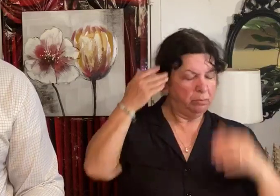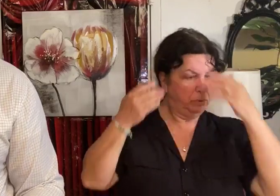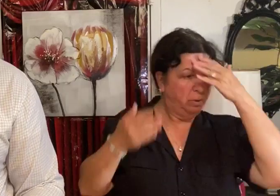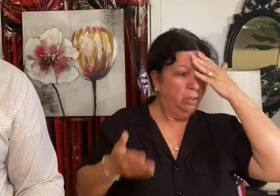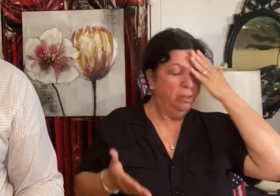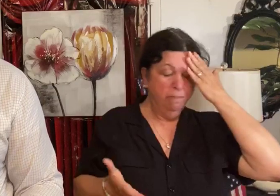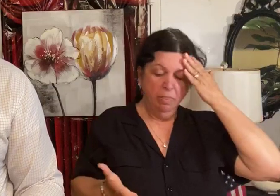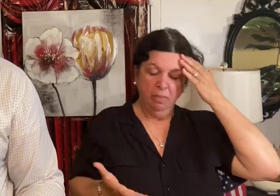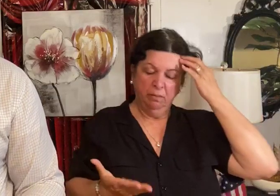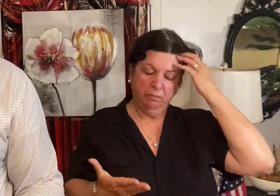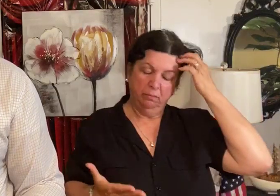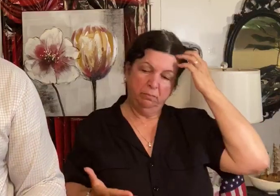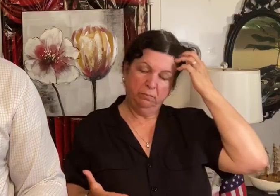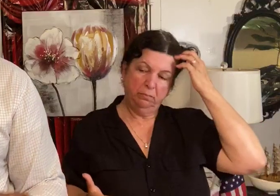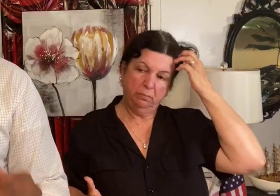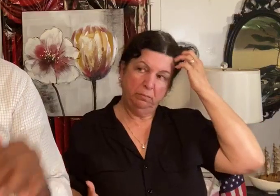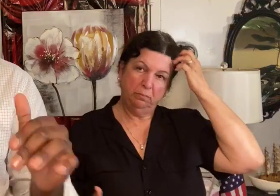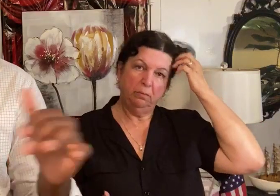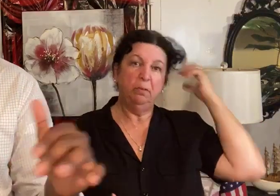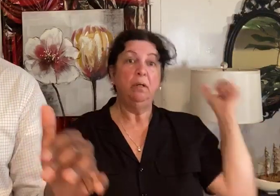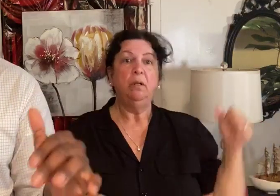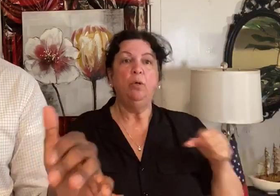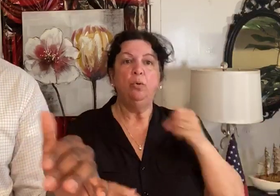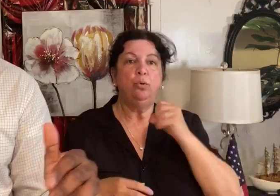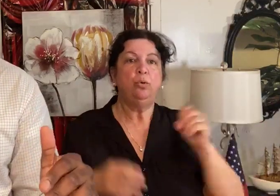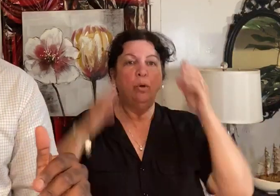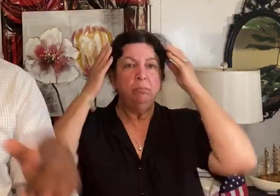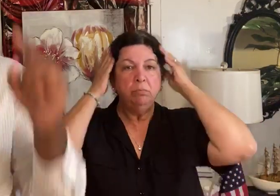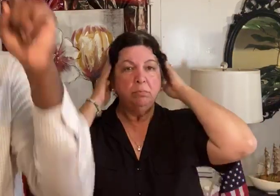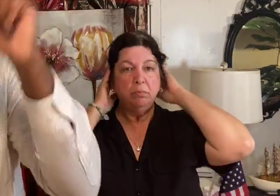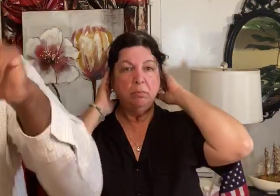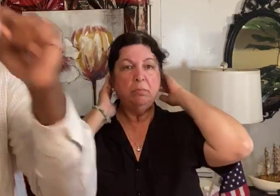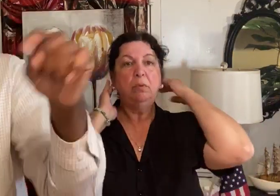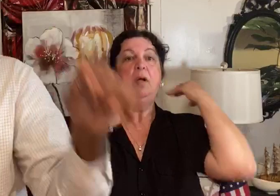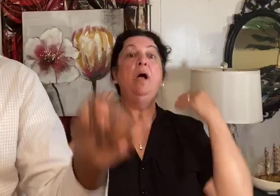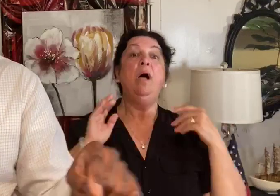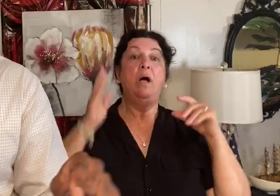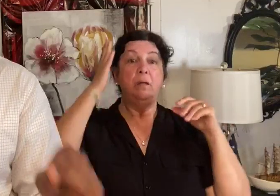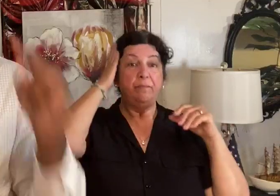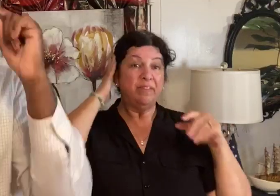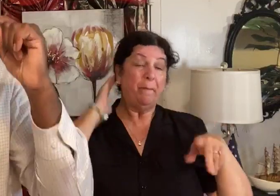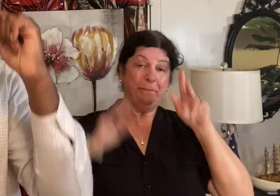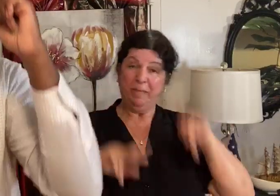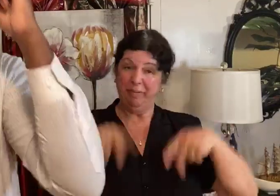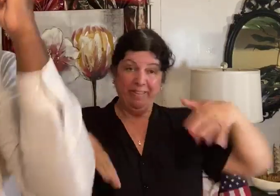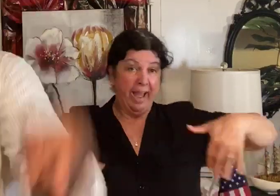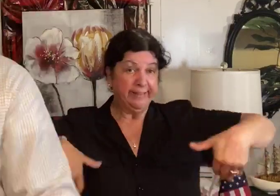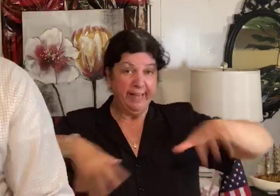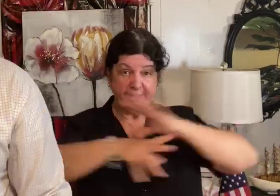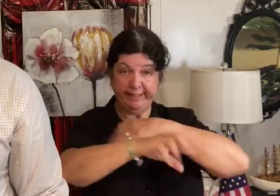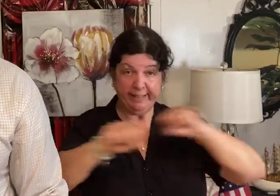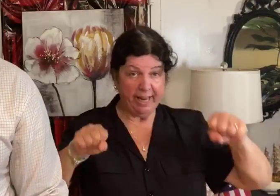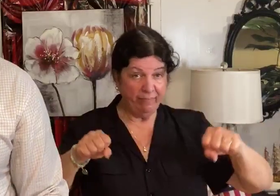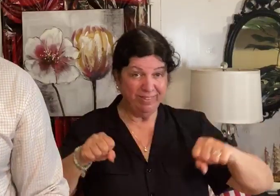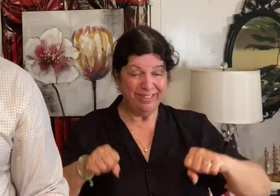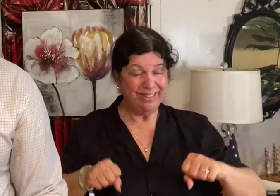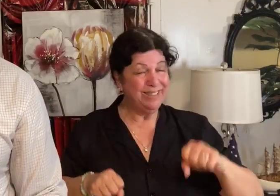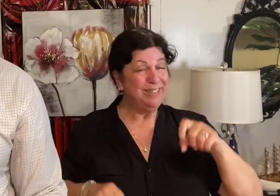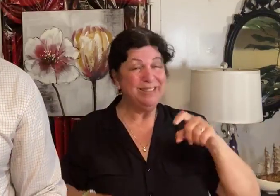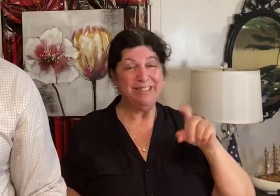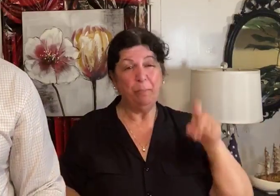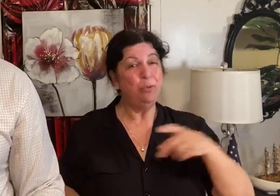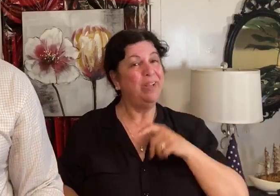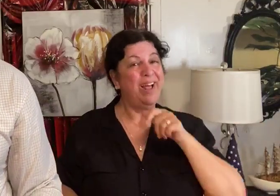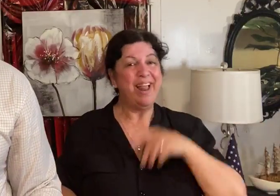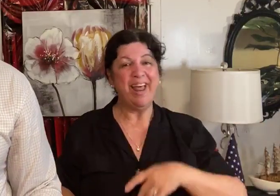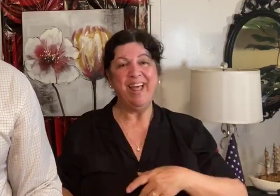popularity contest so that the unsaved crowd likes you. Those who are unsaved, they're supposed to not like you because